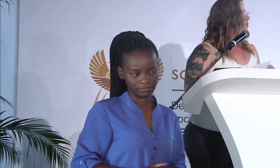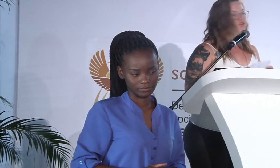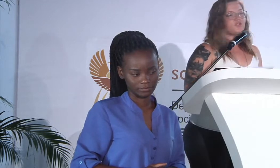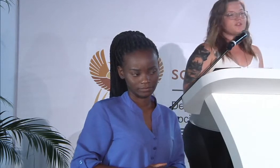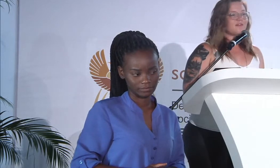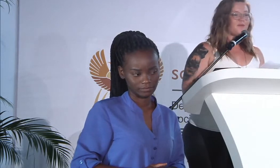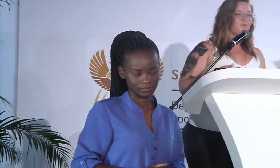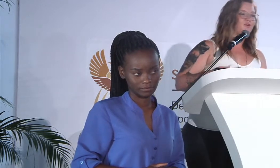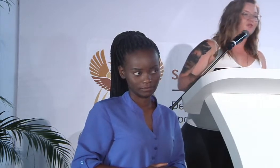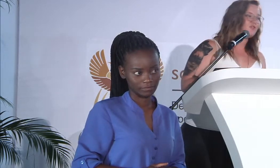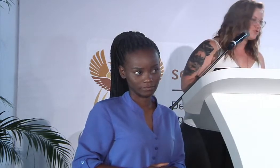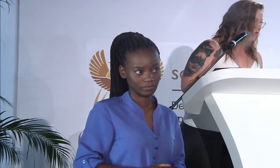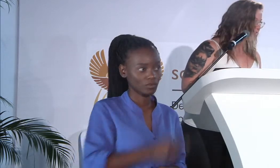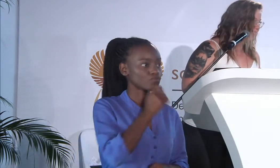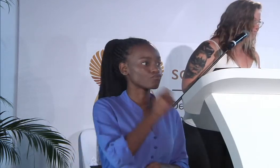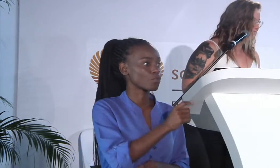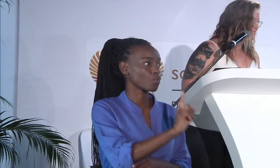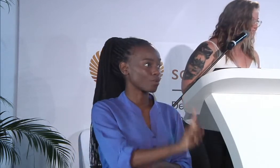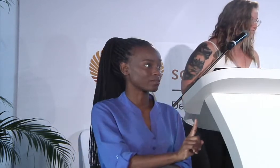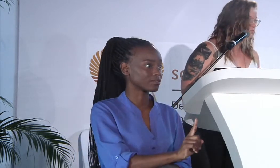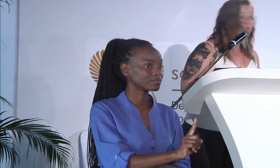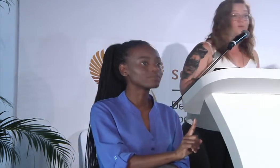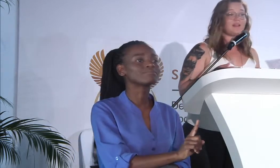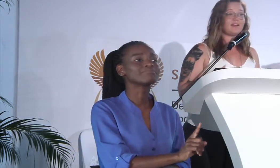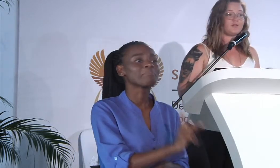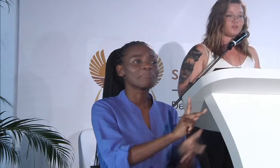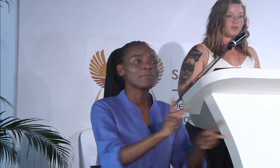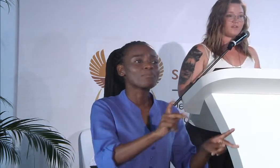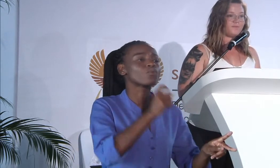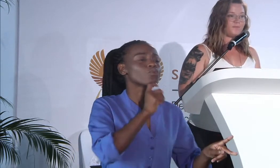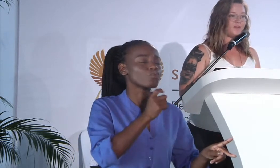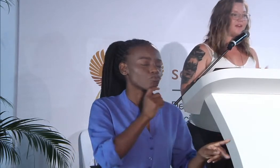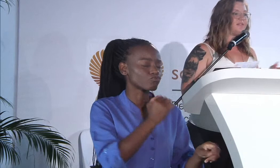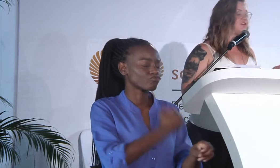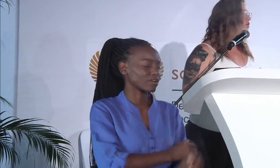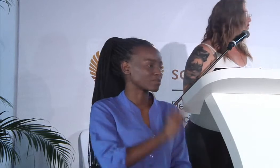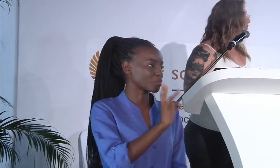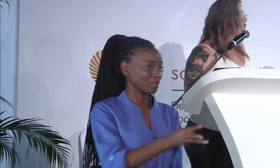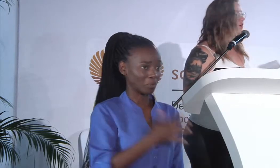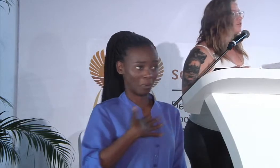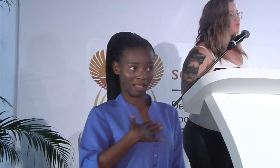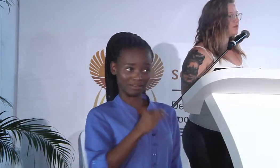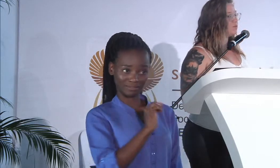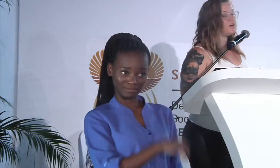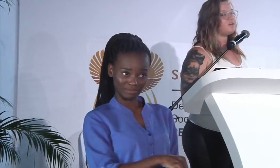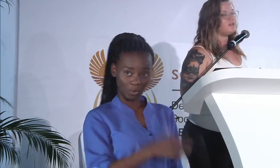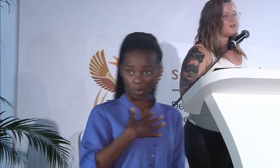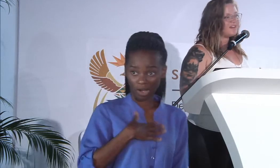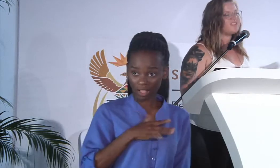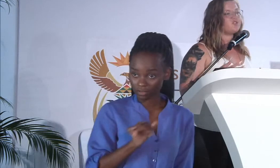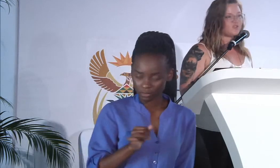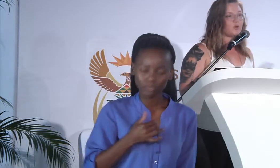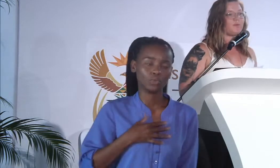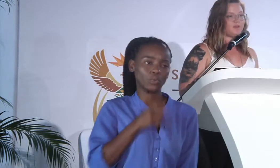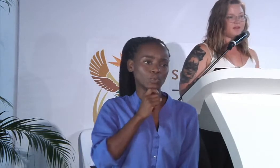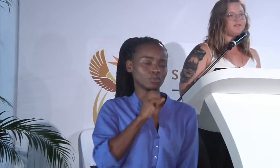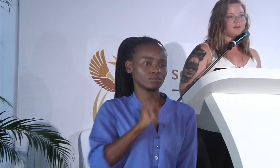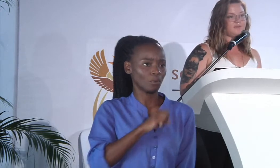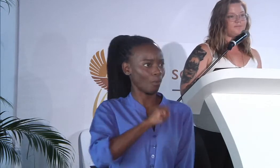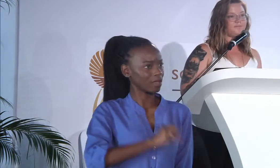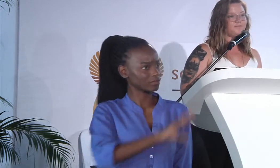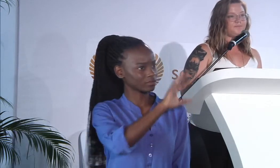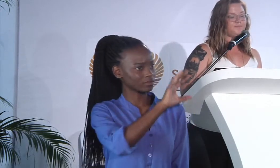The truth is that people are going to use drugs, whether we like it or not. The idea of a drug-free world is a utopian